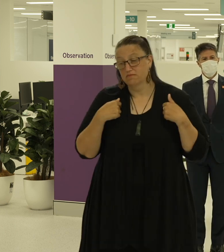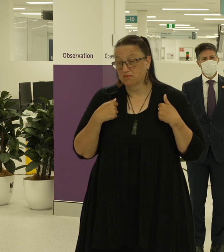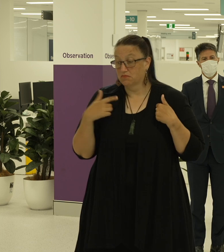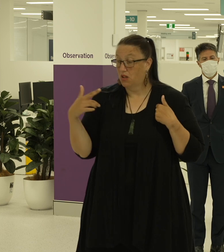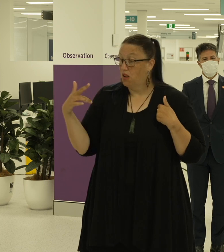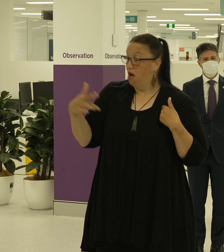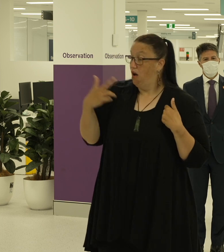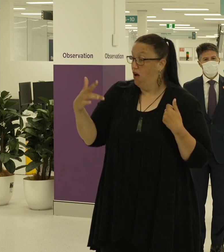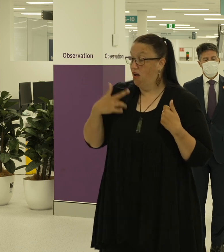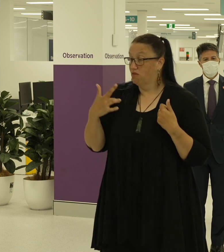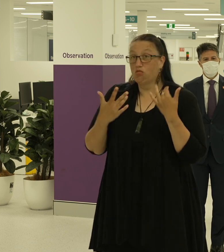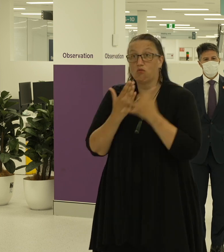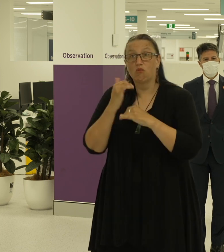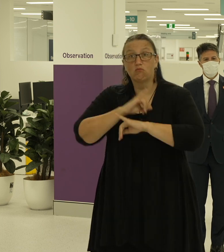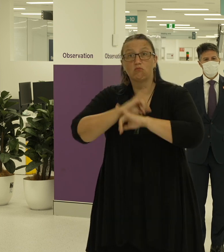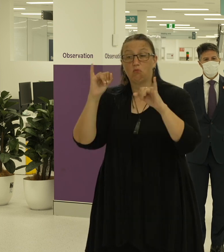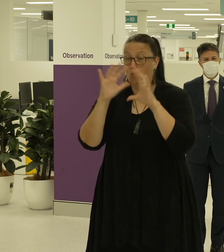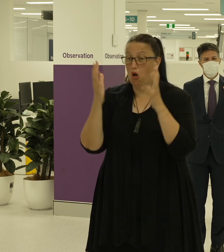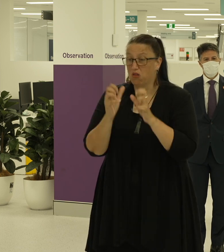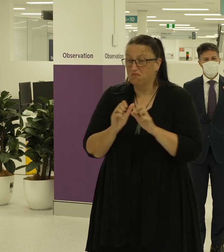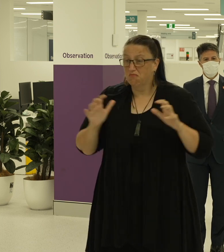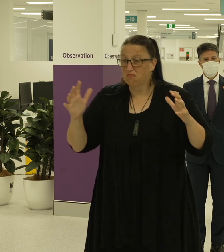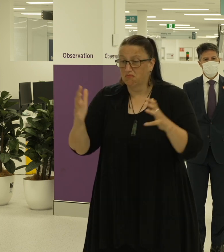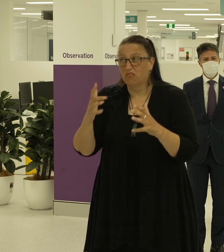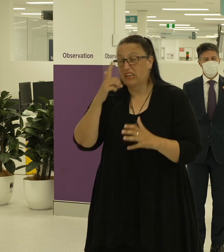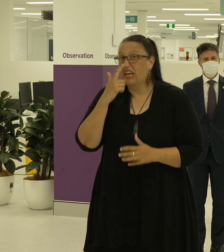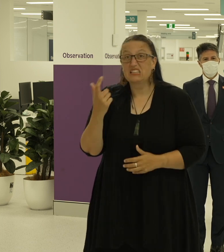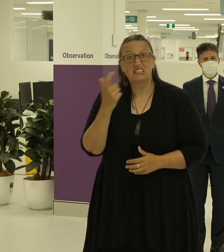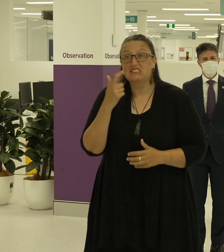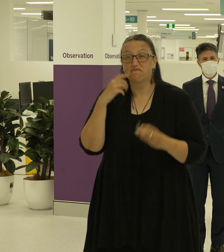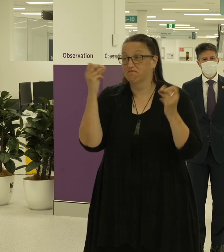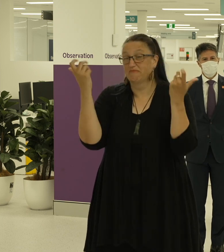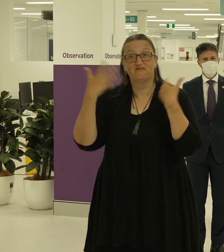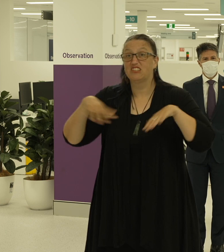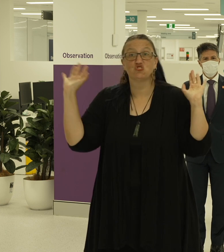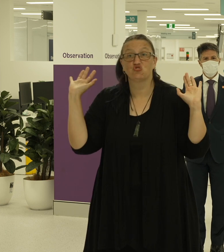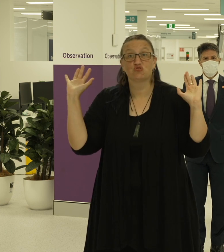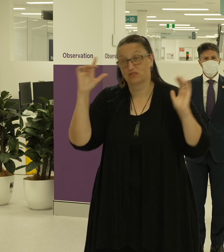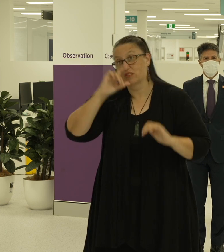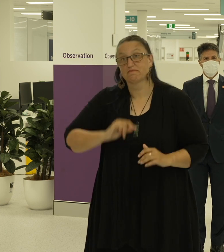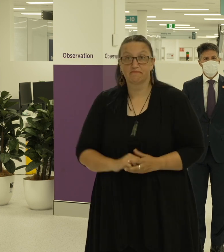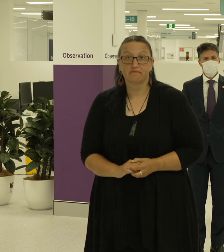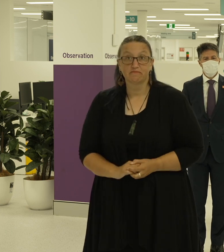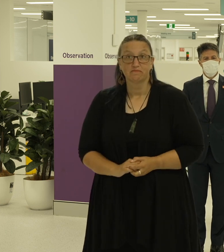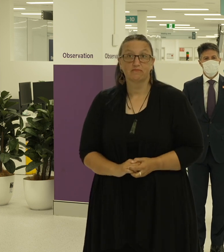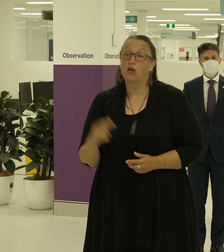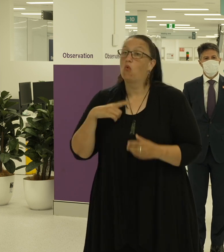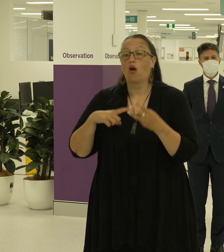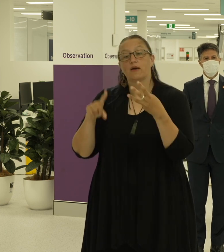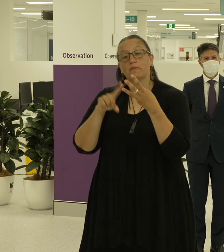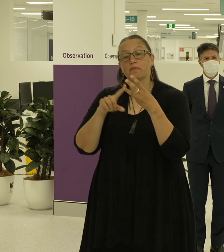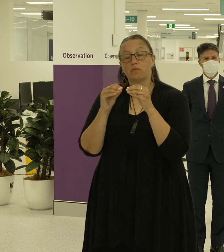tenuous. And what we do know, though, is that boosters can make a huge difference to actually the risks that come during the